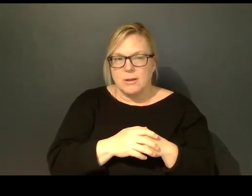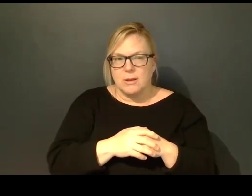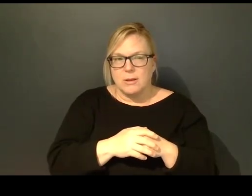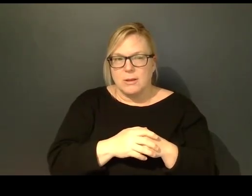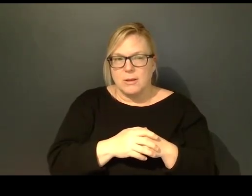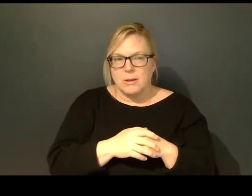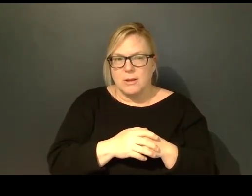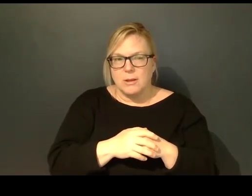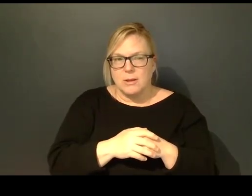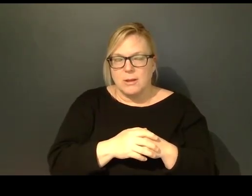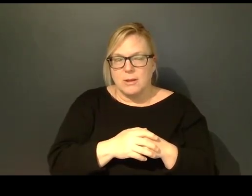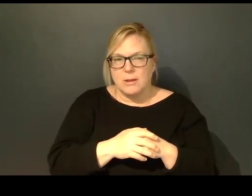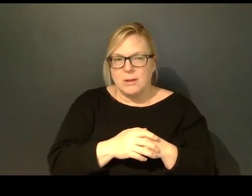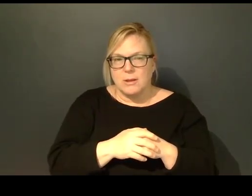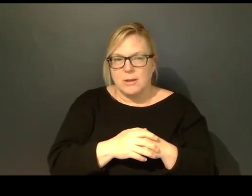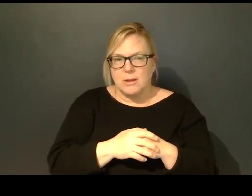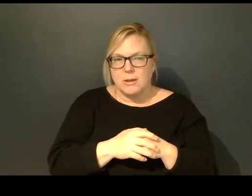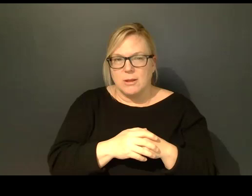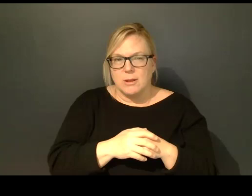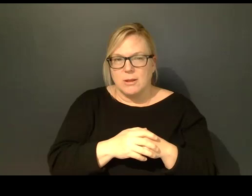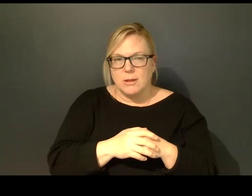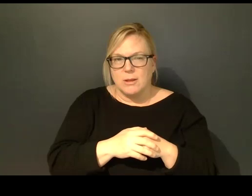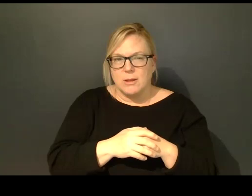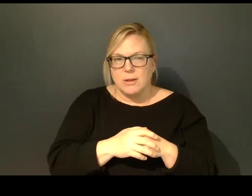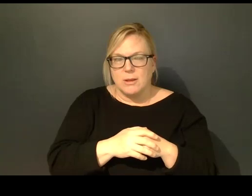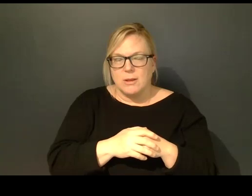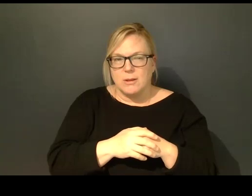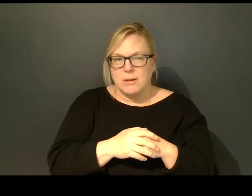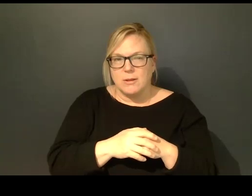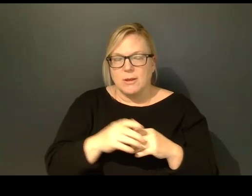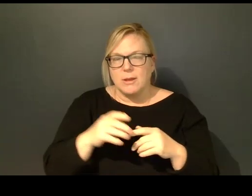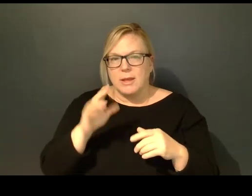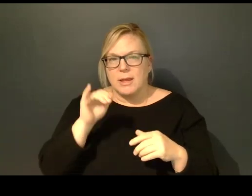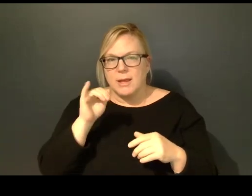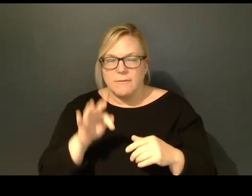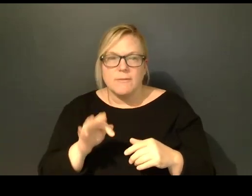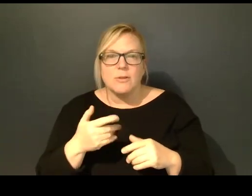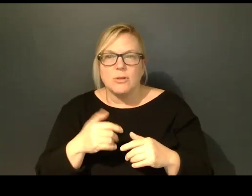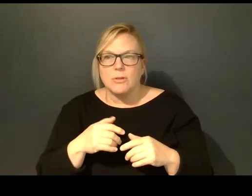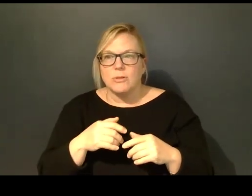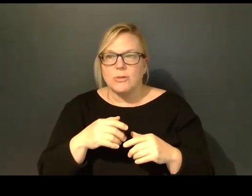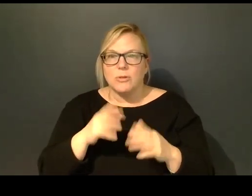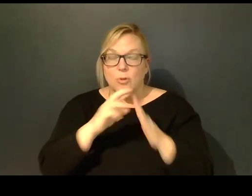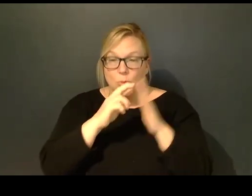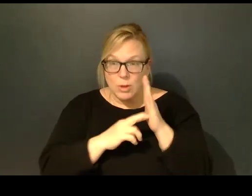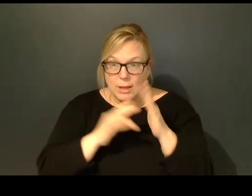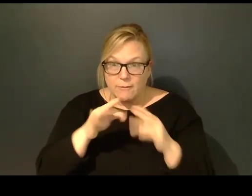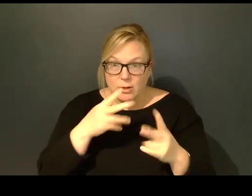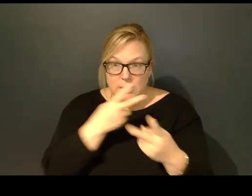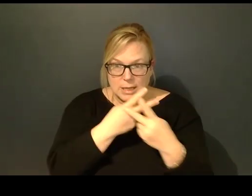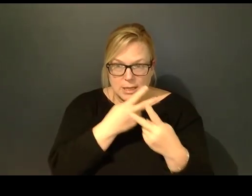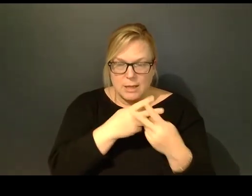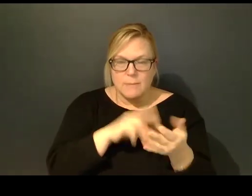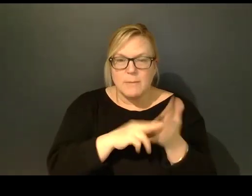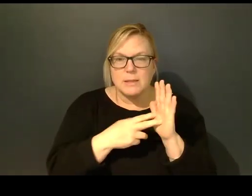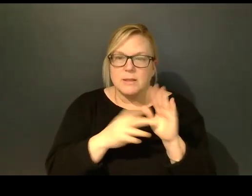text. It's one I haven't referenced the name of in a long time, but yeah, the going rule of thumb is that if you're using hashtags is that you capitalize the first